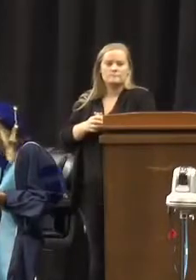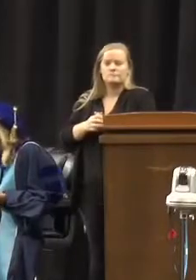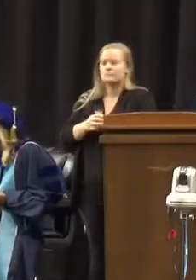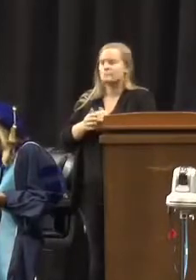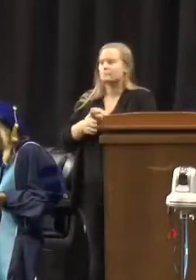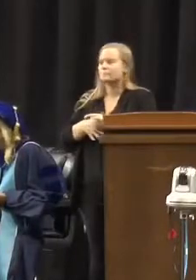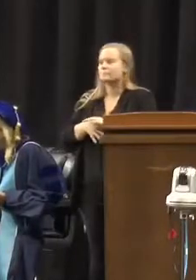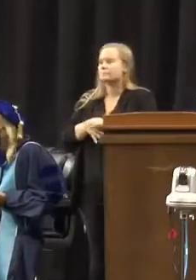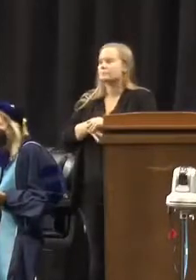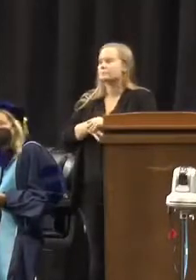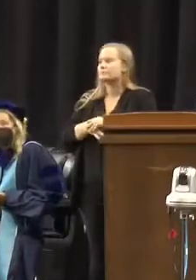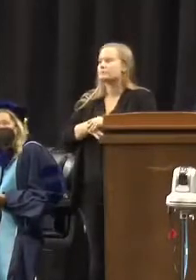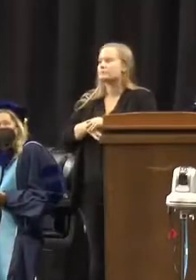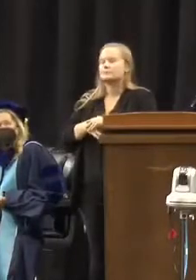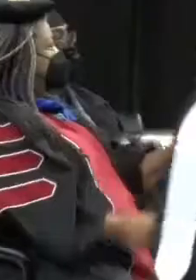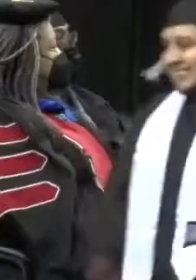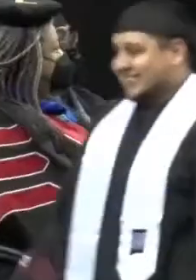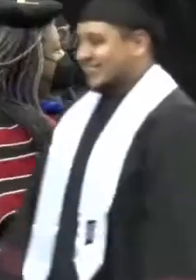Obed.